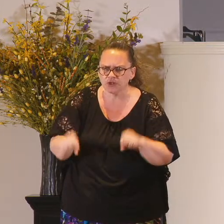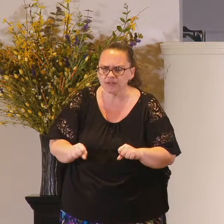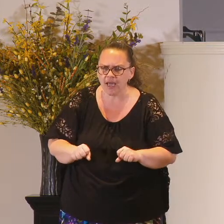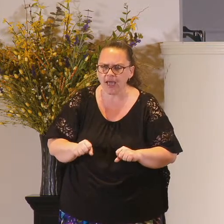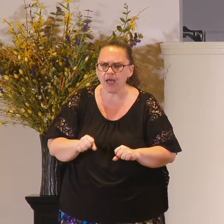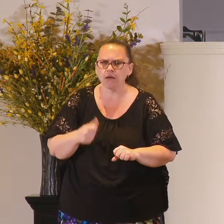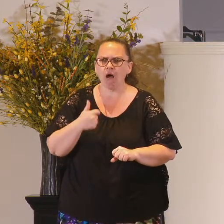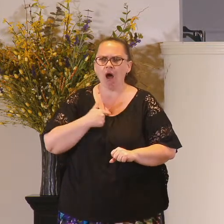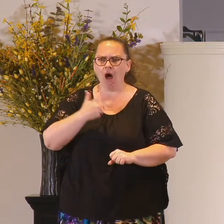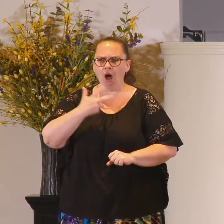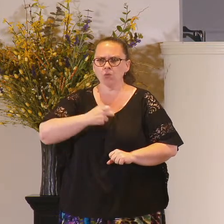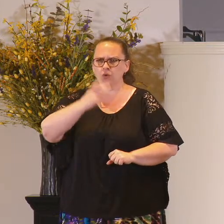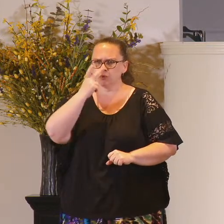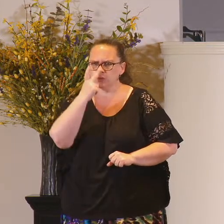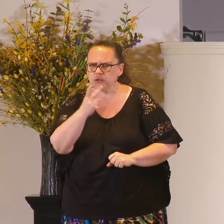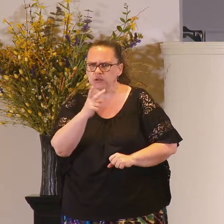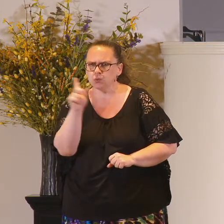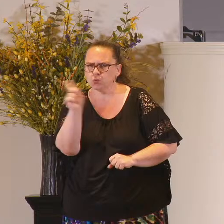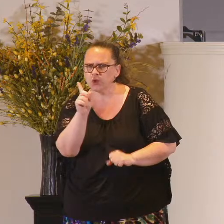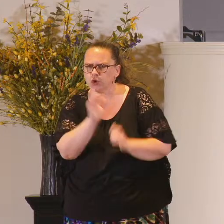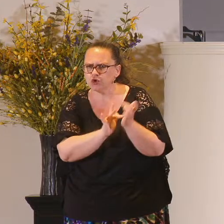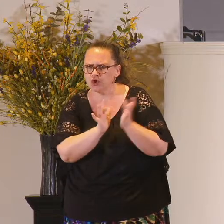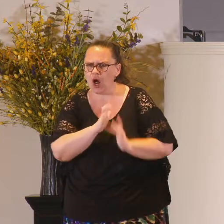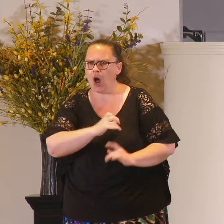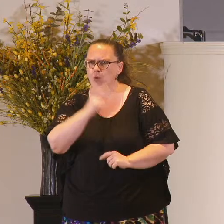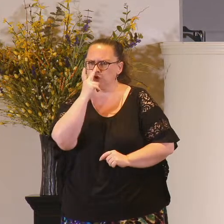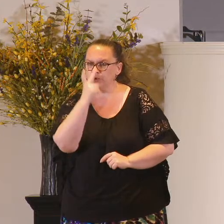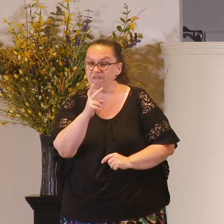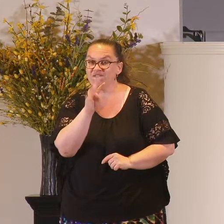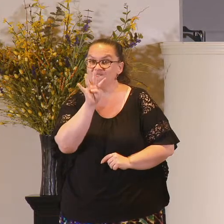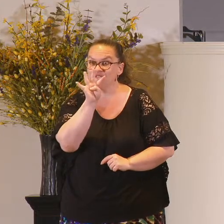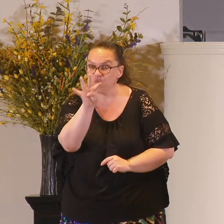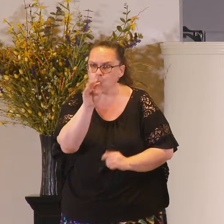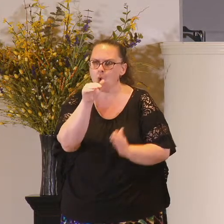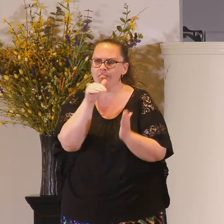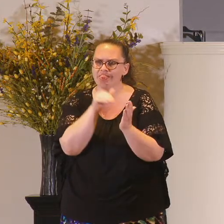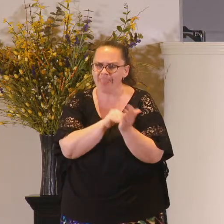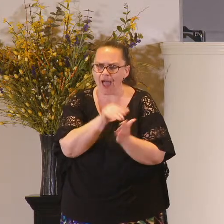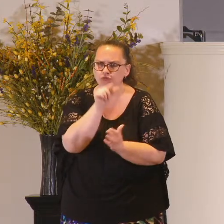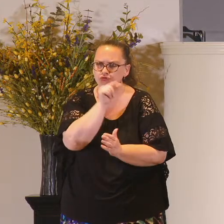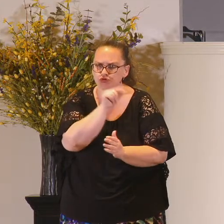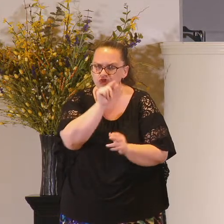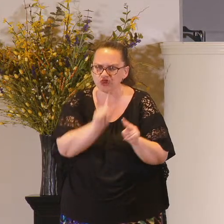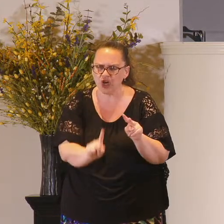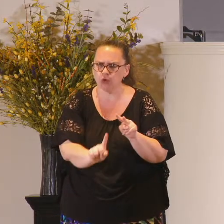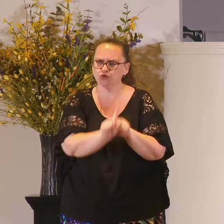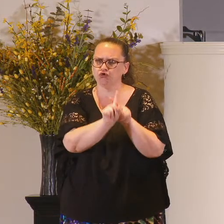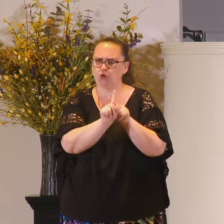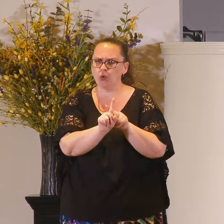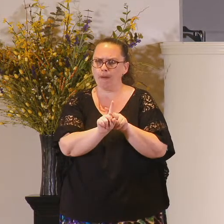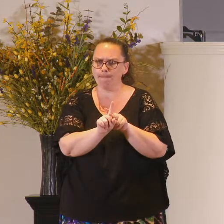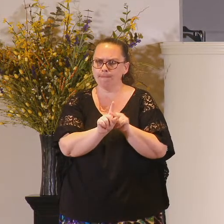to seek him out, 4,000 Gentiles.